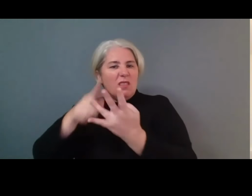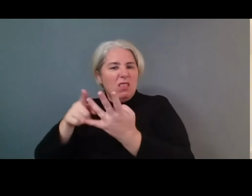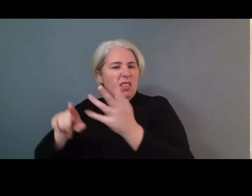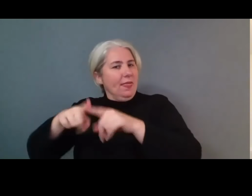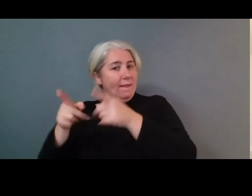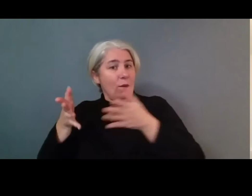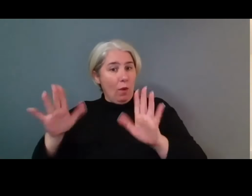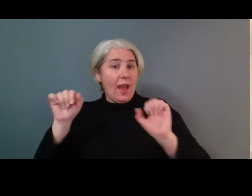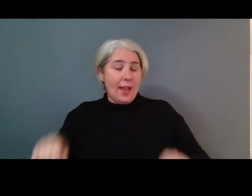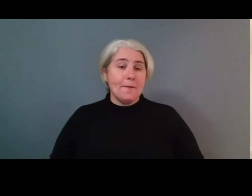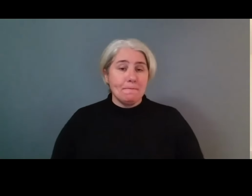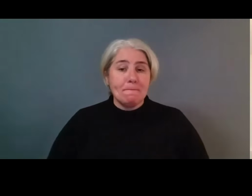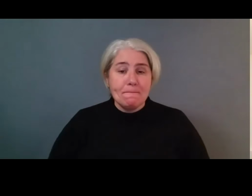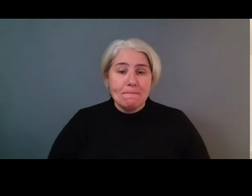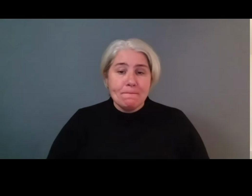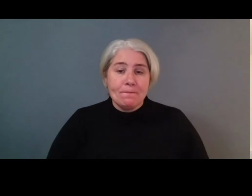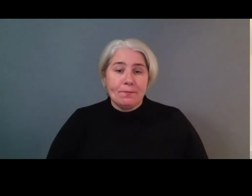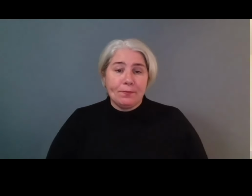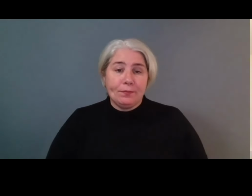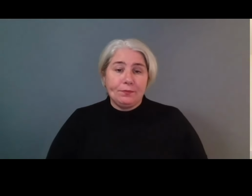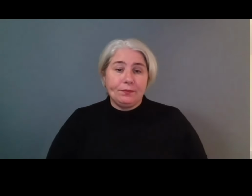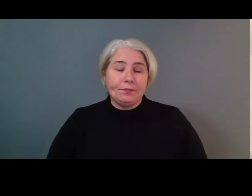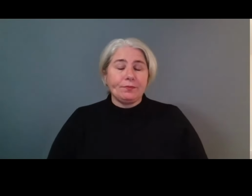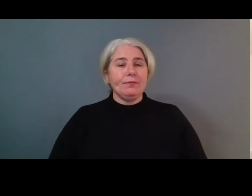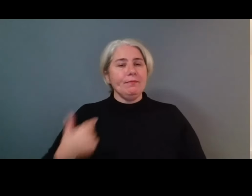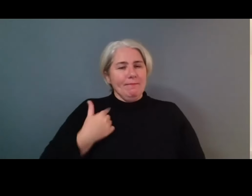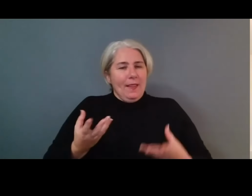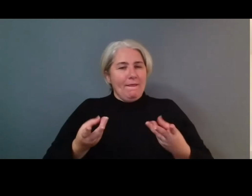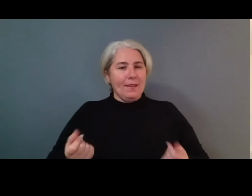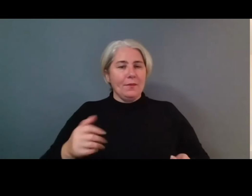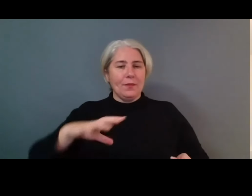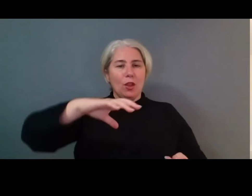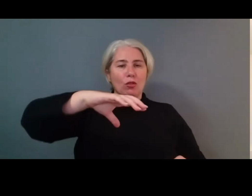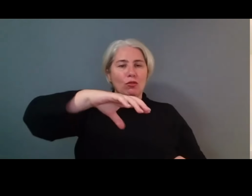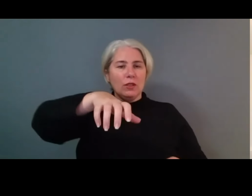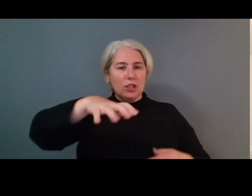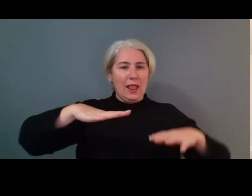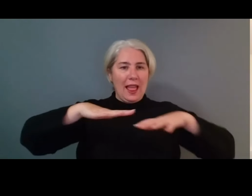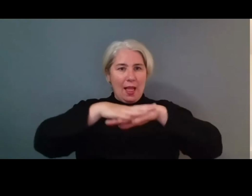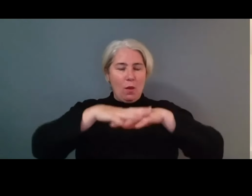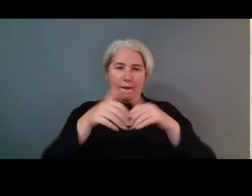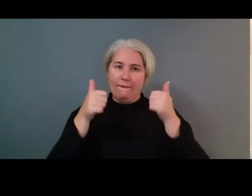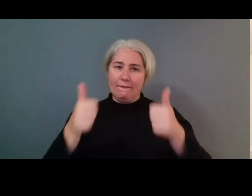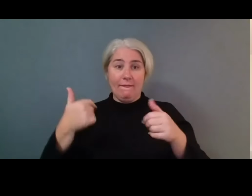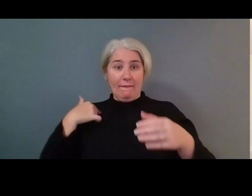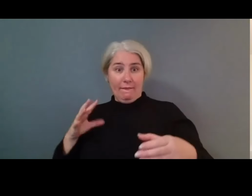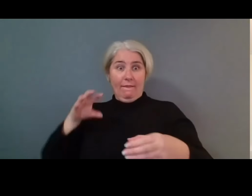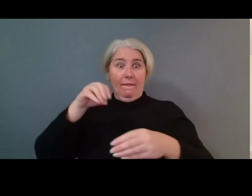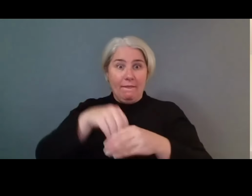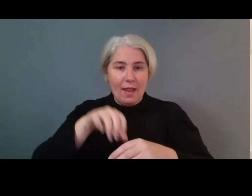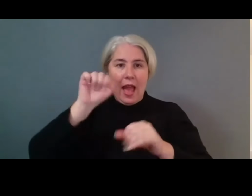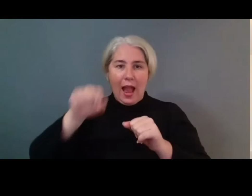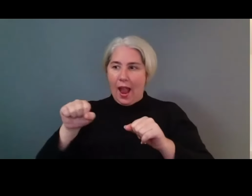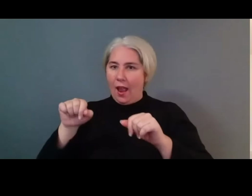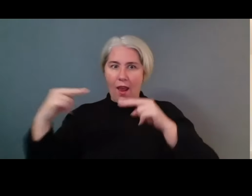they allow us to learn from each other's experiences. We've been part of different regional